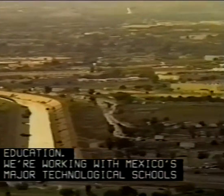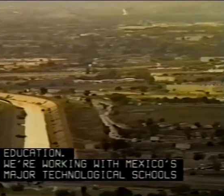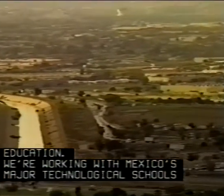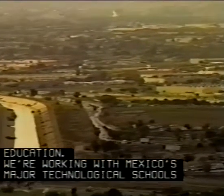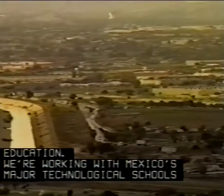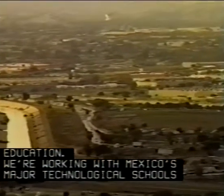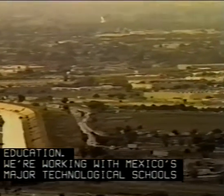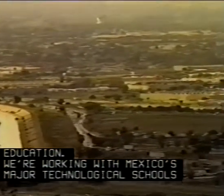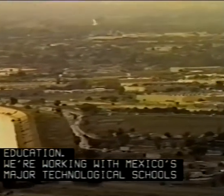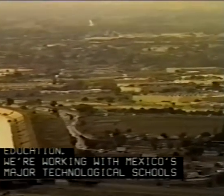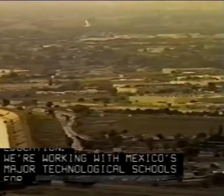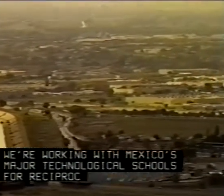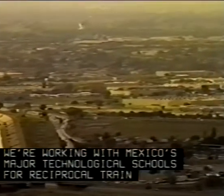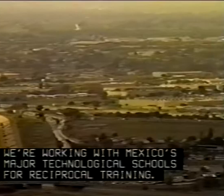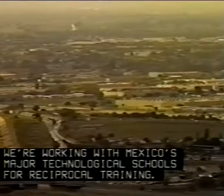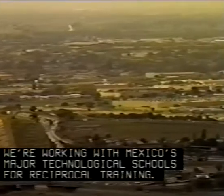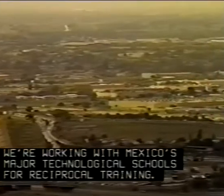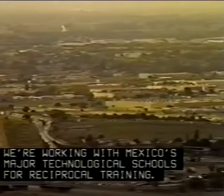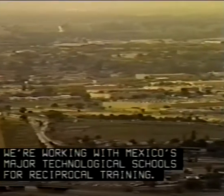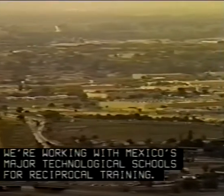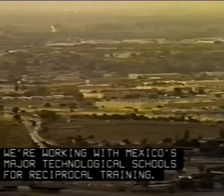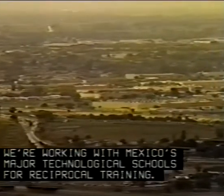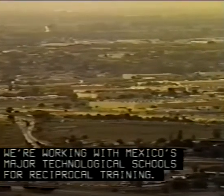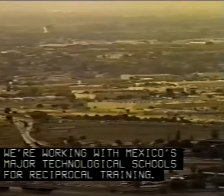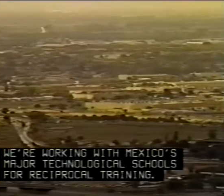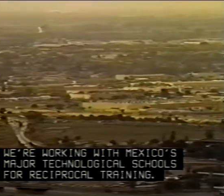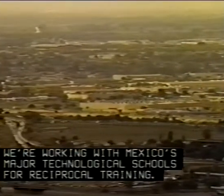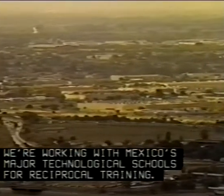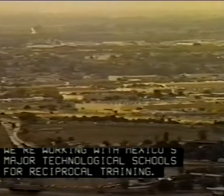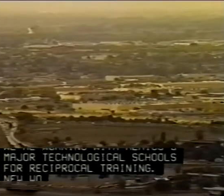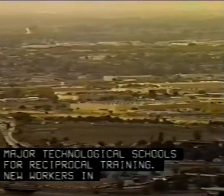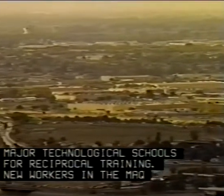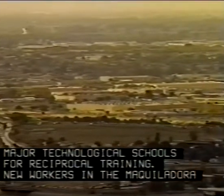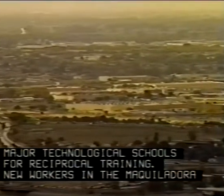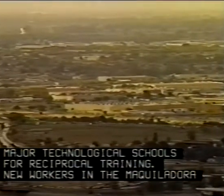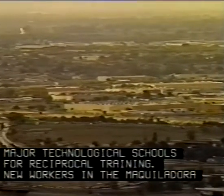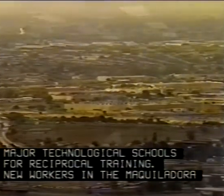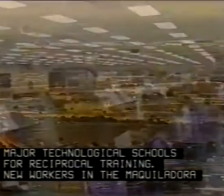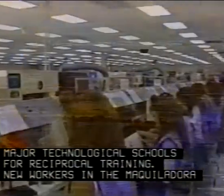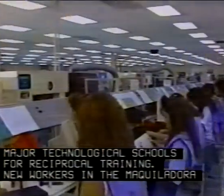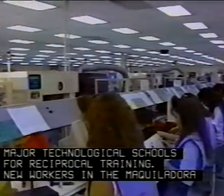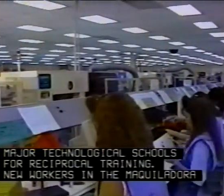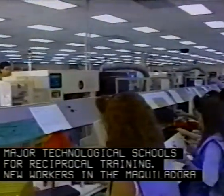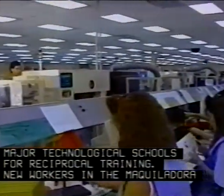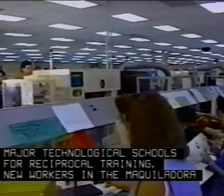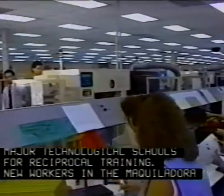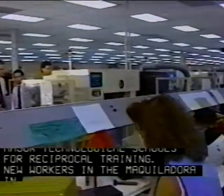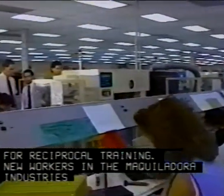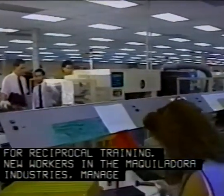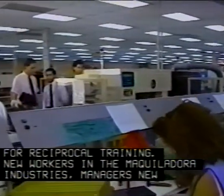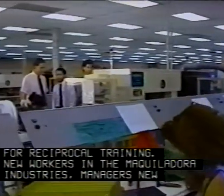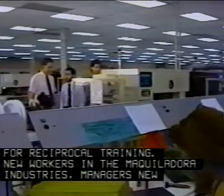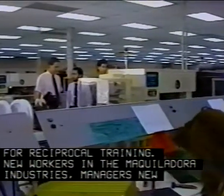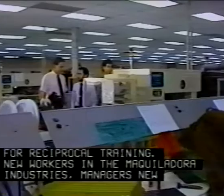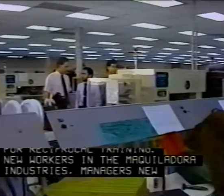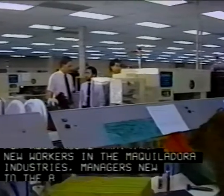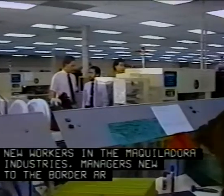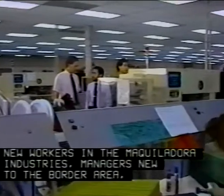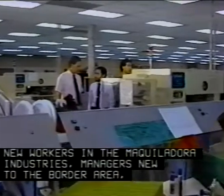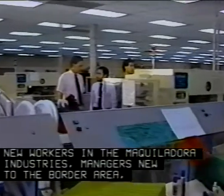reciprocal training. New workers in the maquiladora industries, managers new to the border area, and entrepreneurs